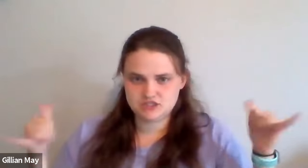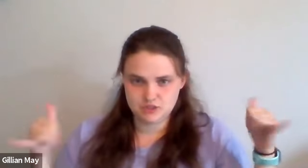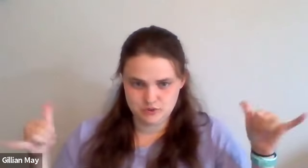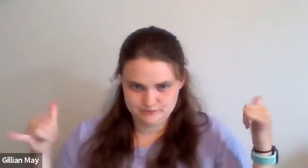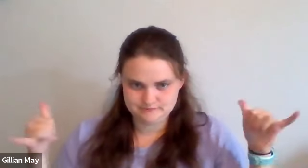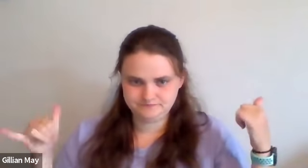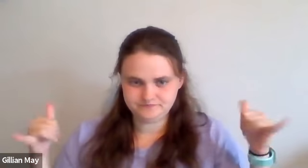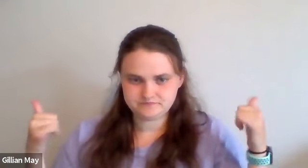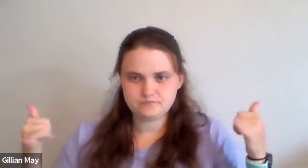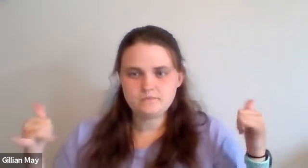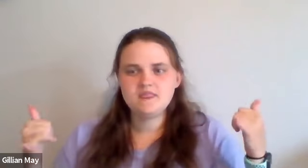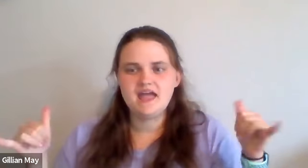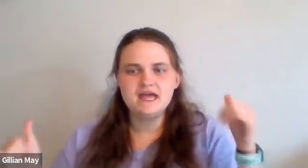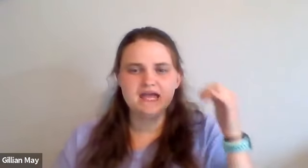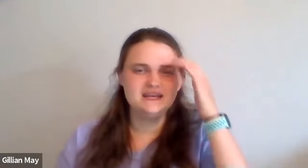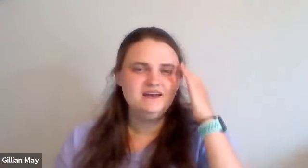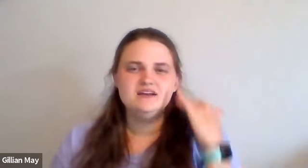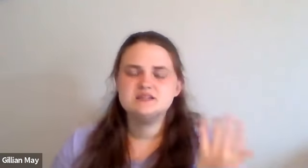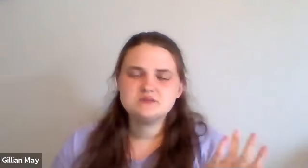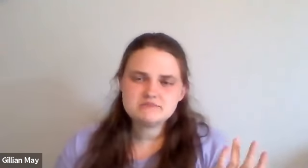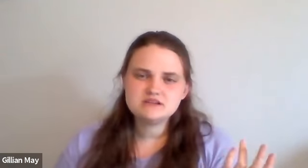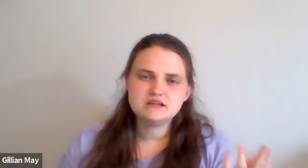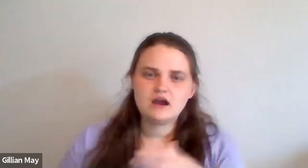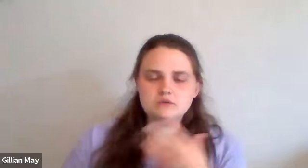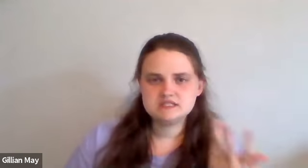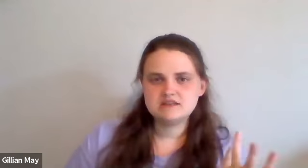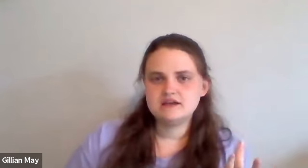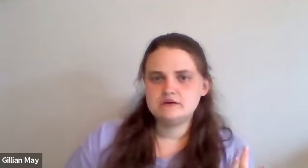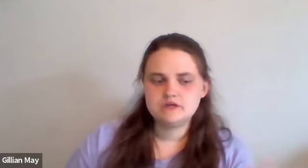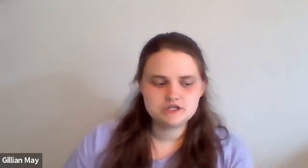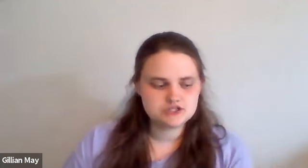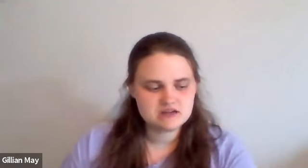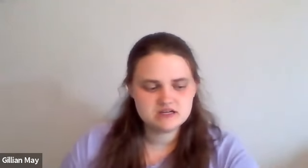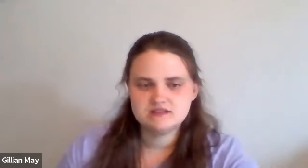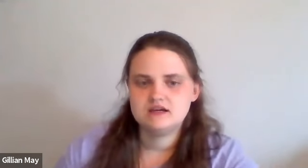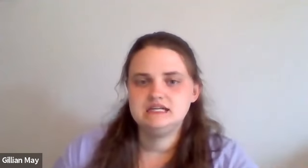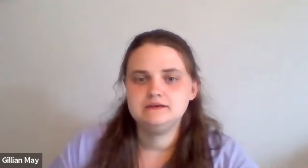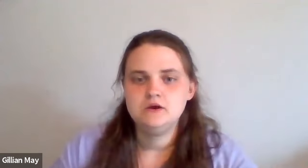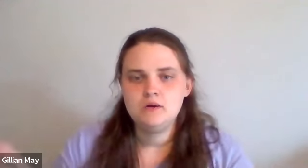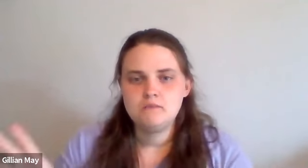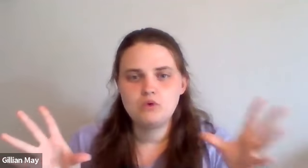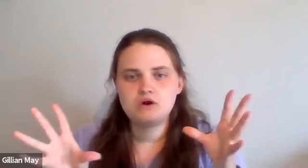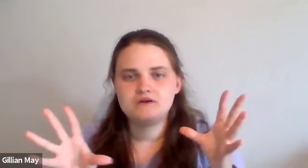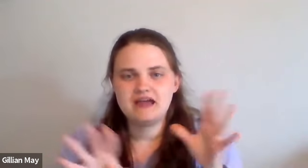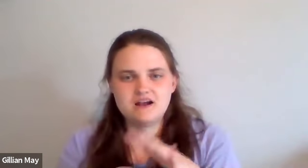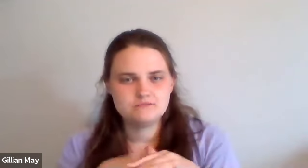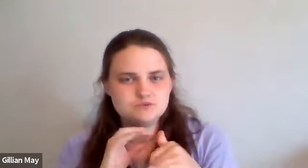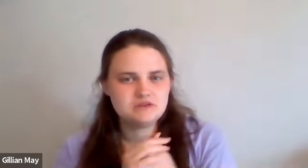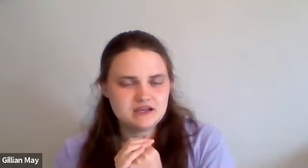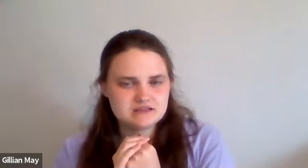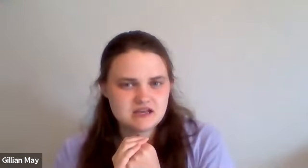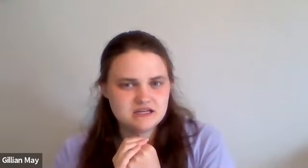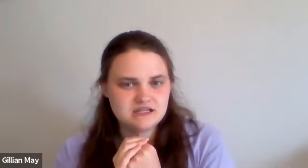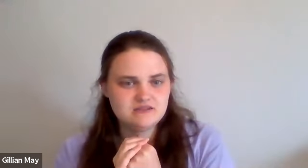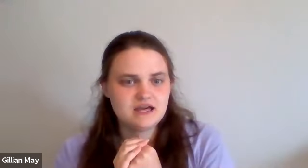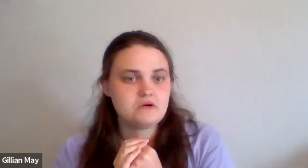2. And sometimes, like I will say, like when you're just kind of signing more that comfortable signing, like how I